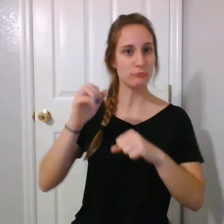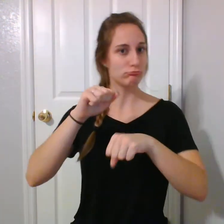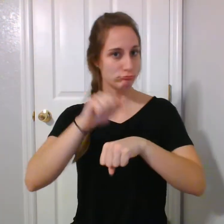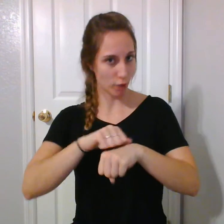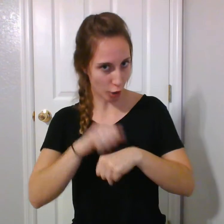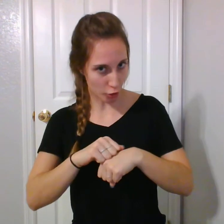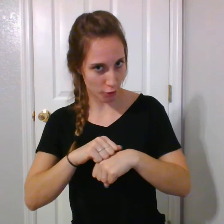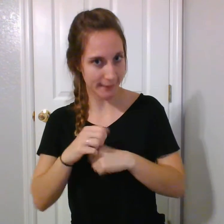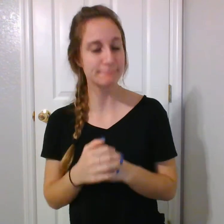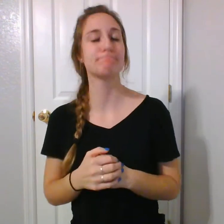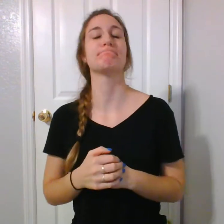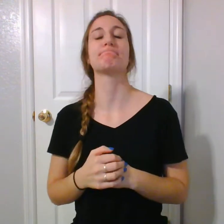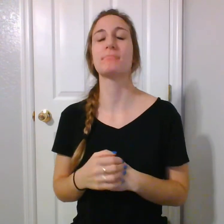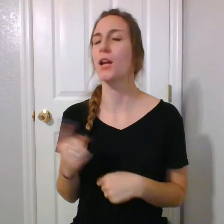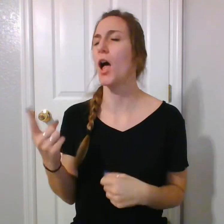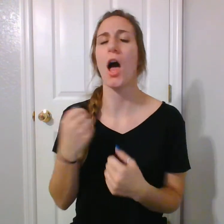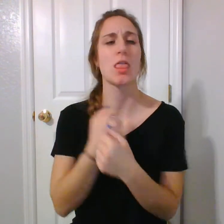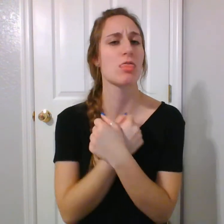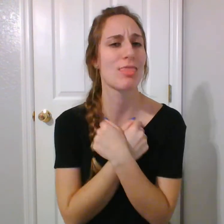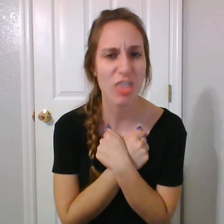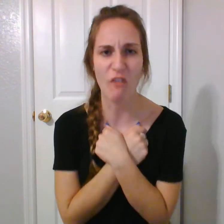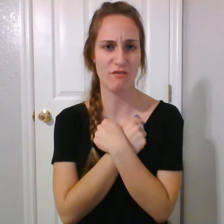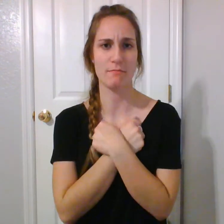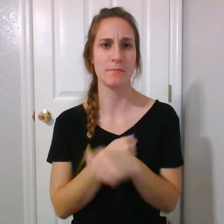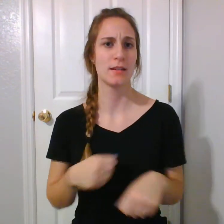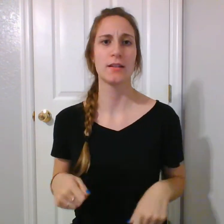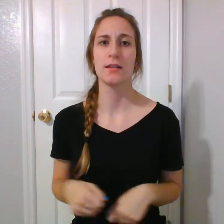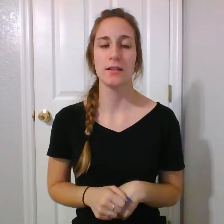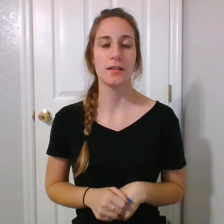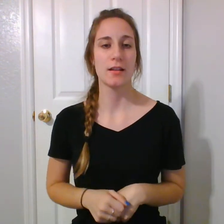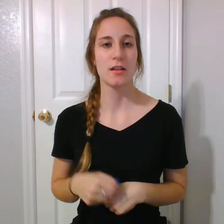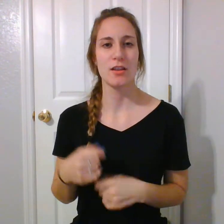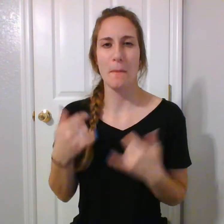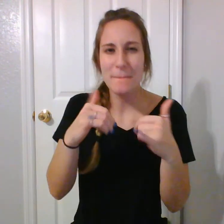I love them. I think they're so playful. They're so energetic.